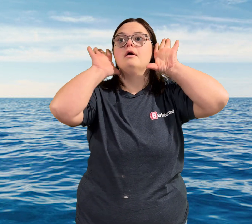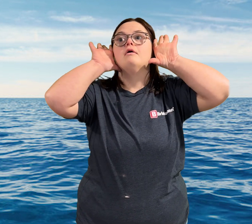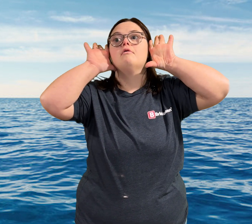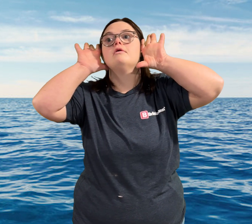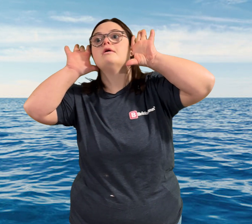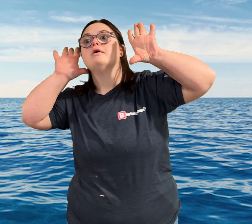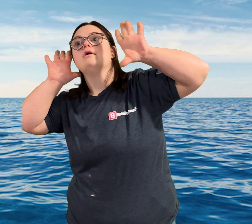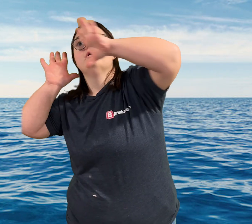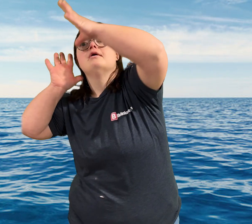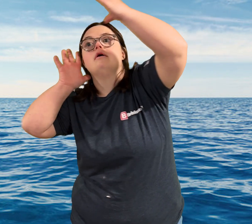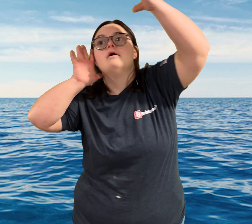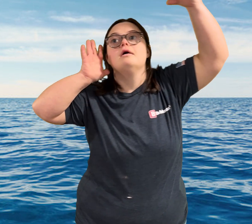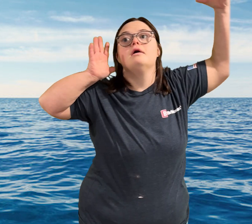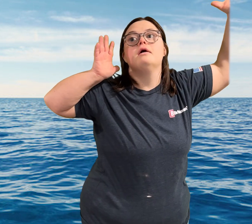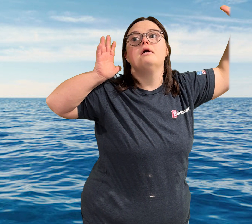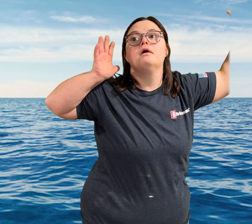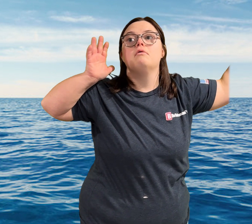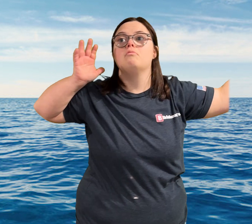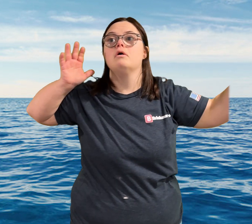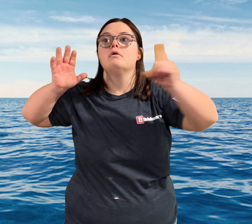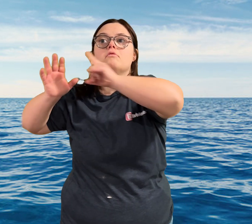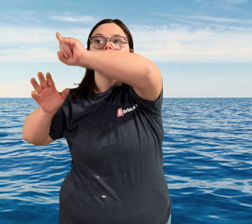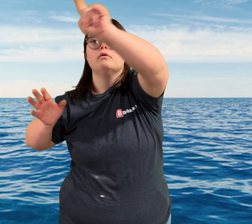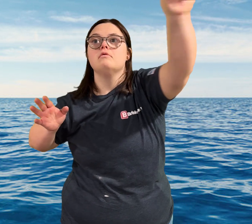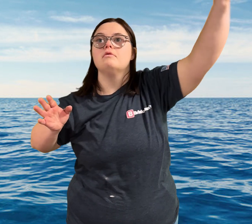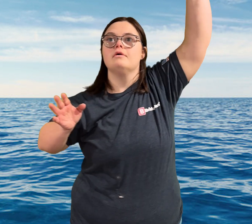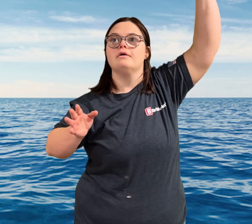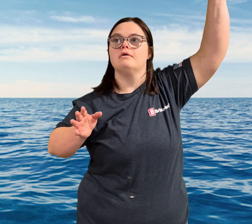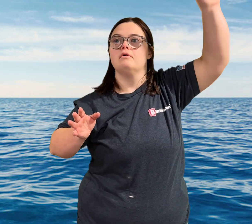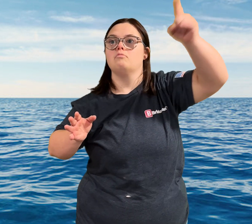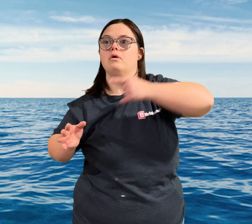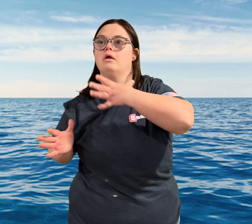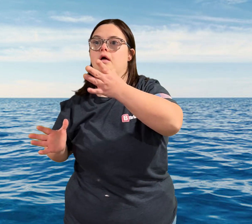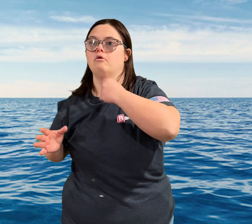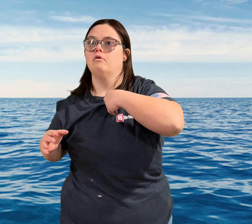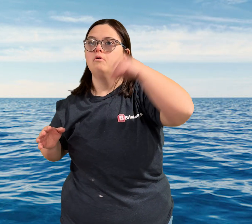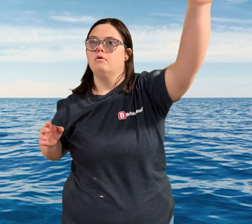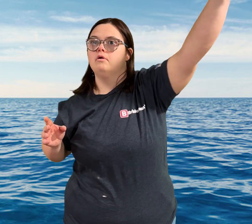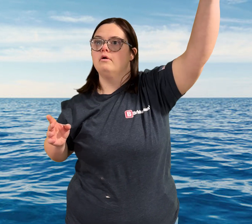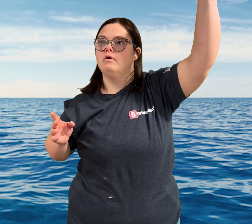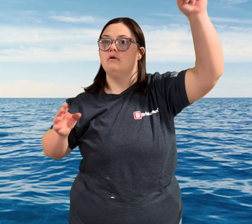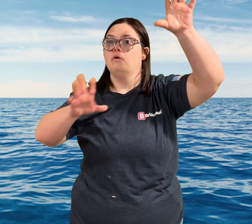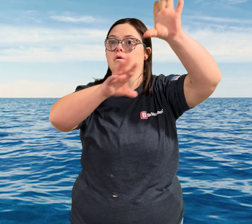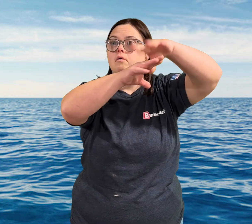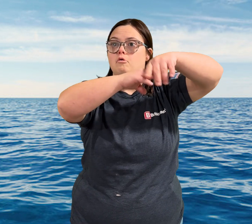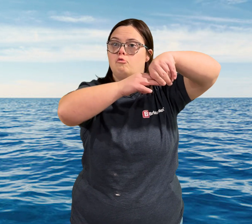day the sound, wandering free. So I could be part of that